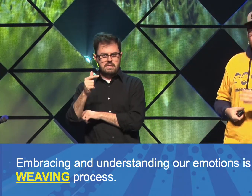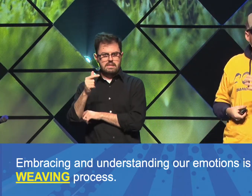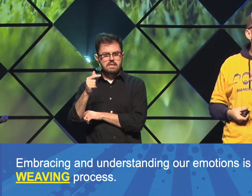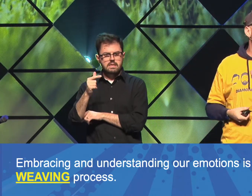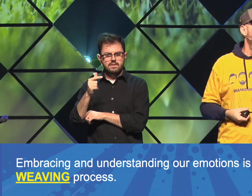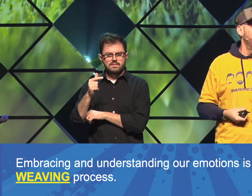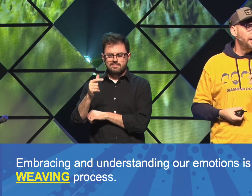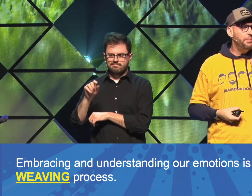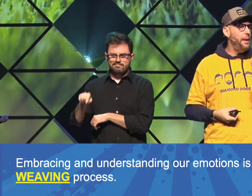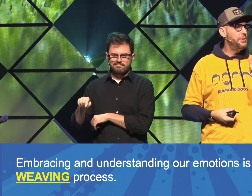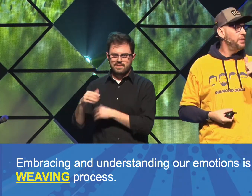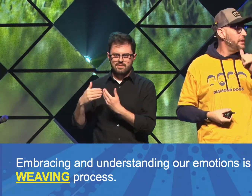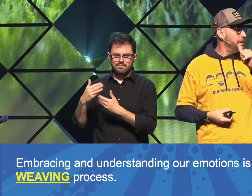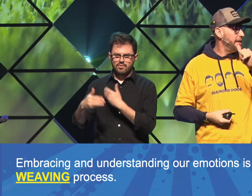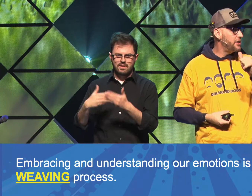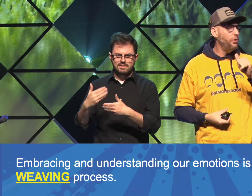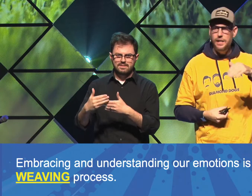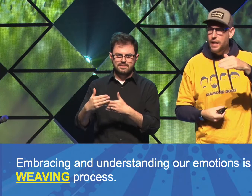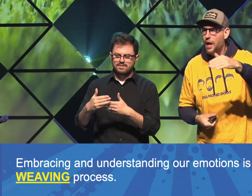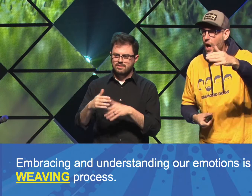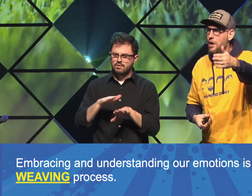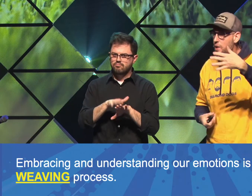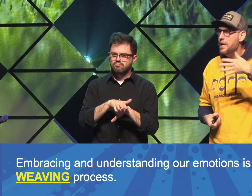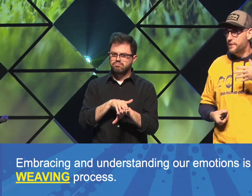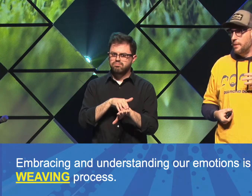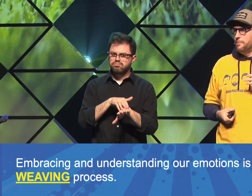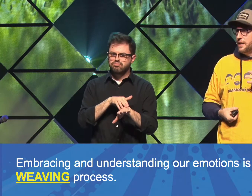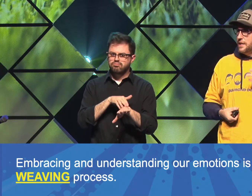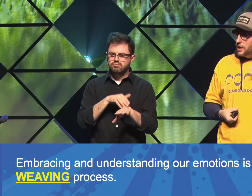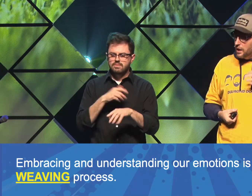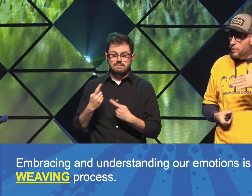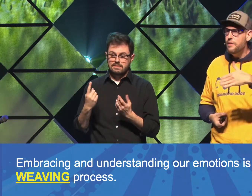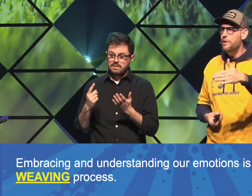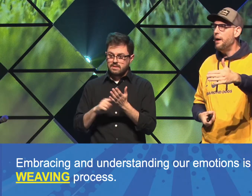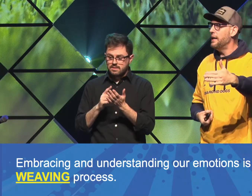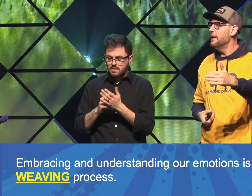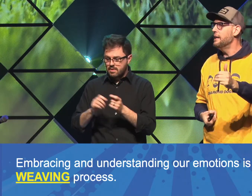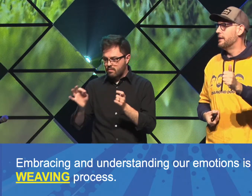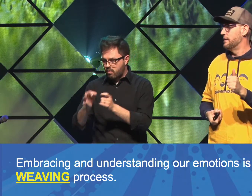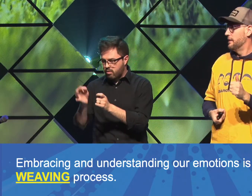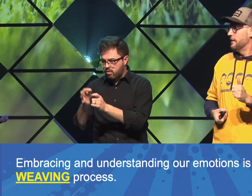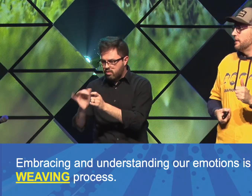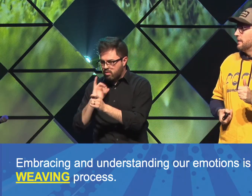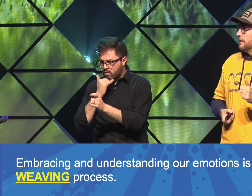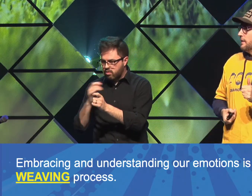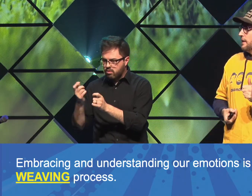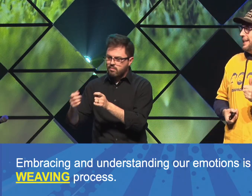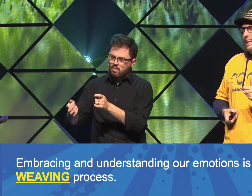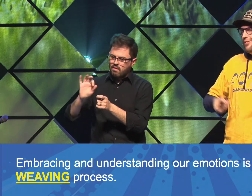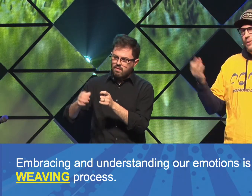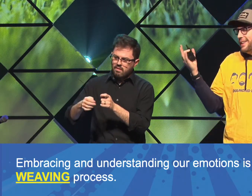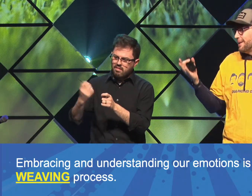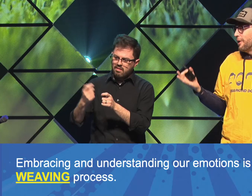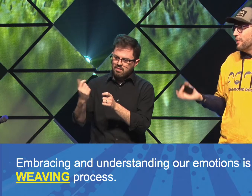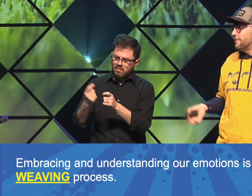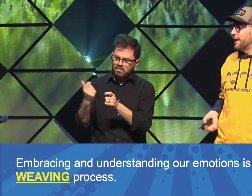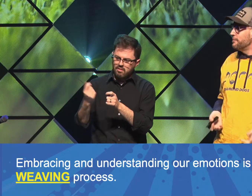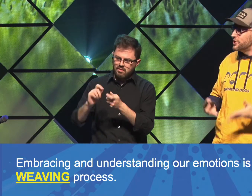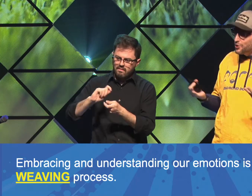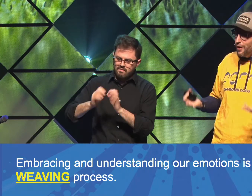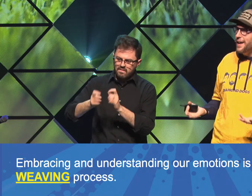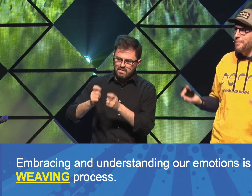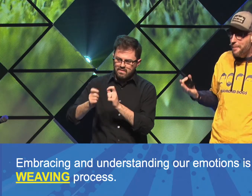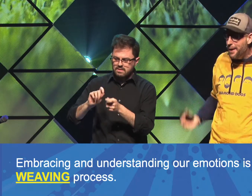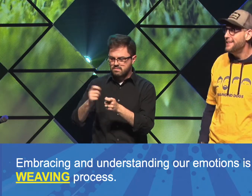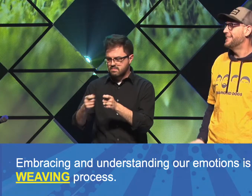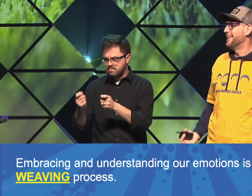And sometimes it gets wrong and you got to unweave something and then you got to weave it back in. And again, I don't know anything about weaving. I'm